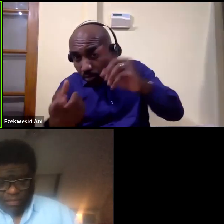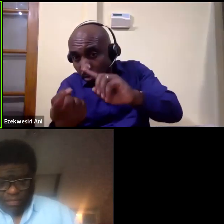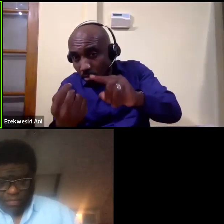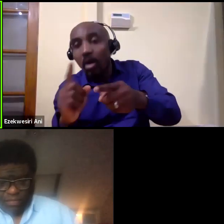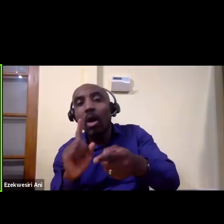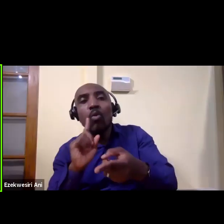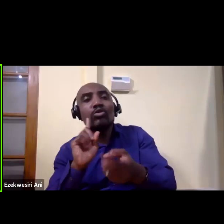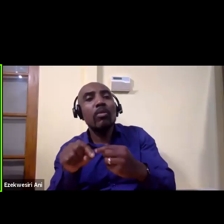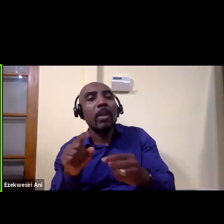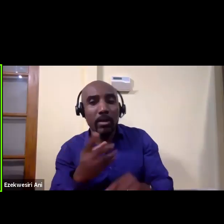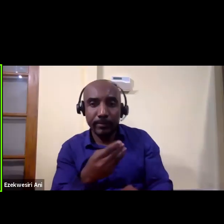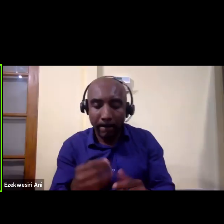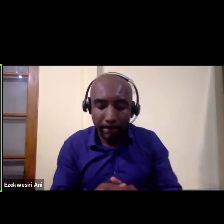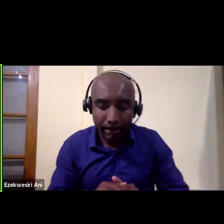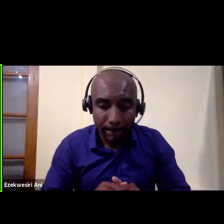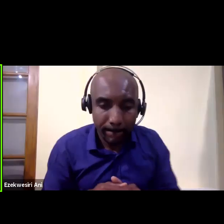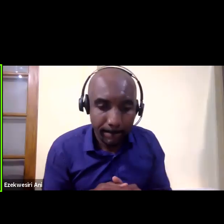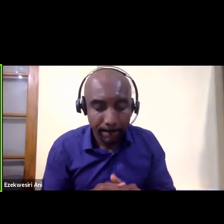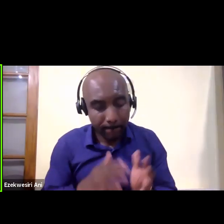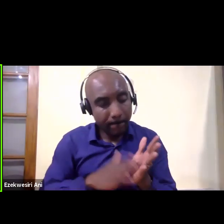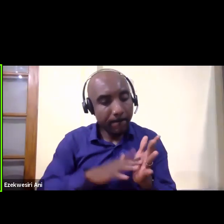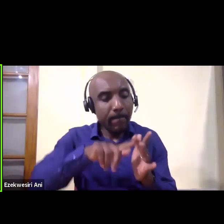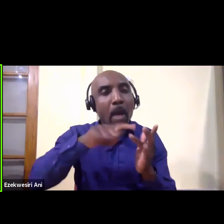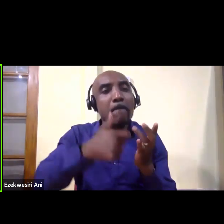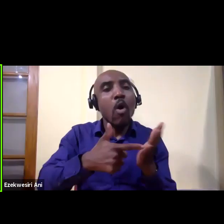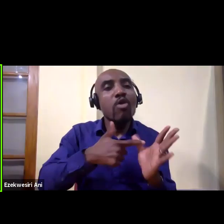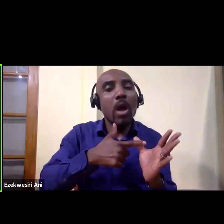this evening. So Moira says that